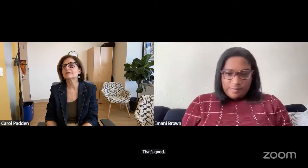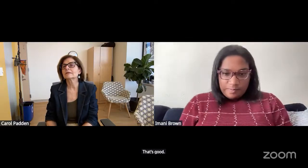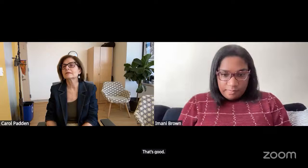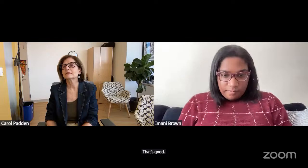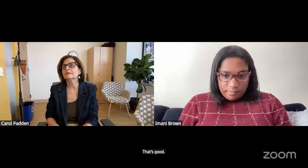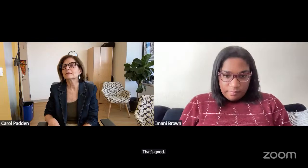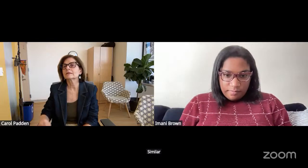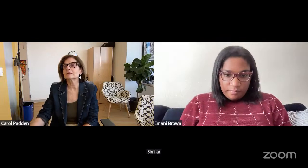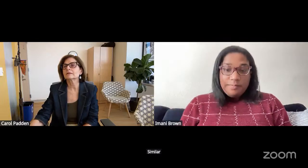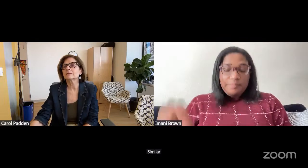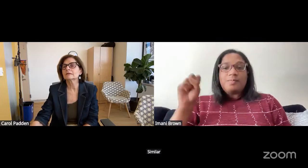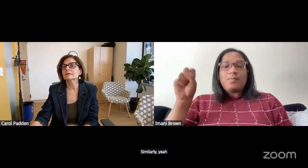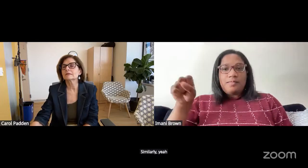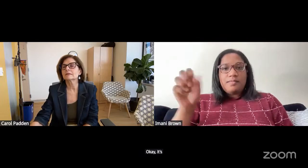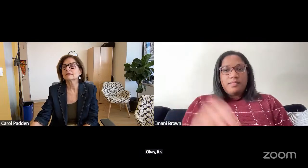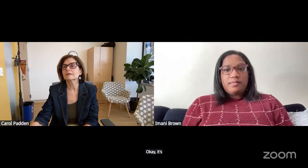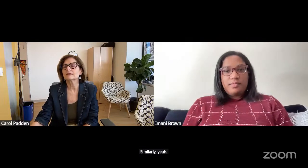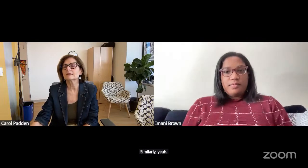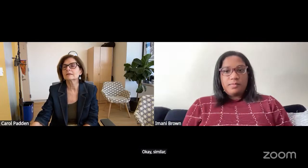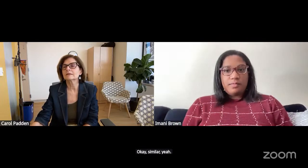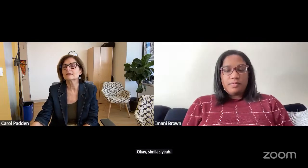Simile. Yeah. Similar. Yeah.